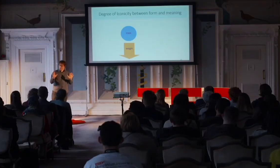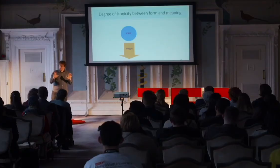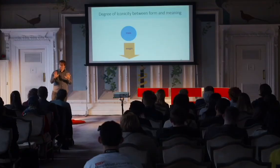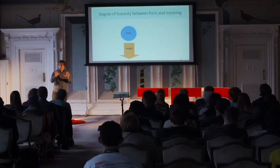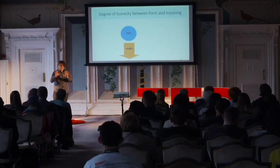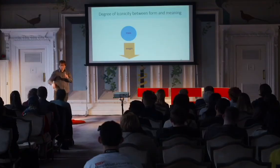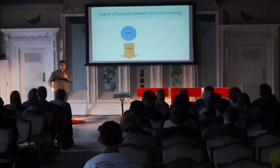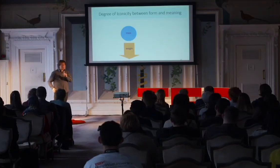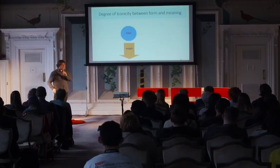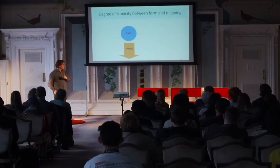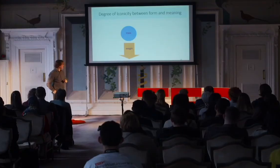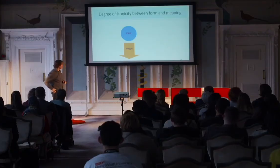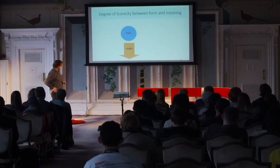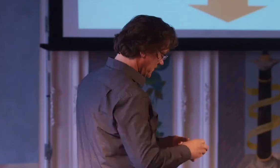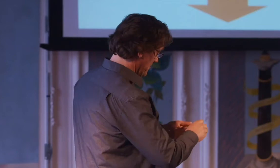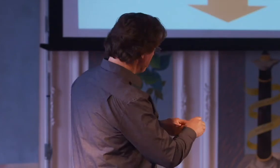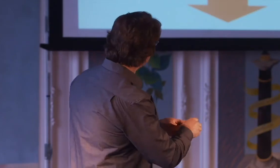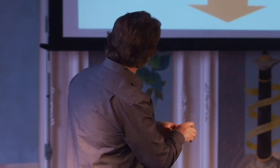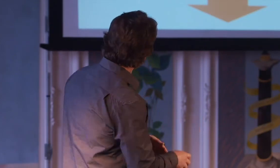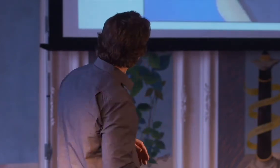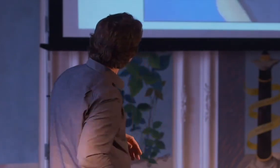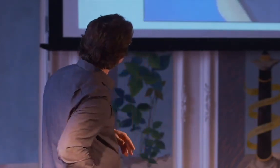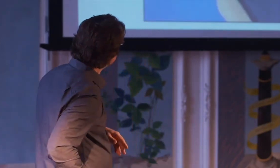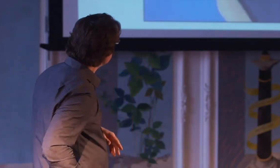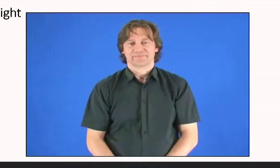Not bad, not bad. That's a good attempt.